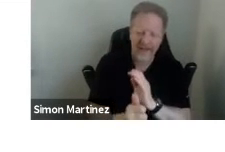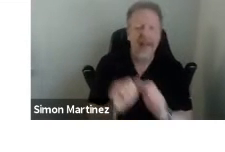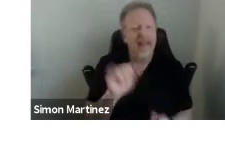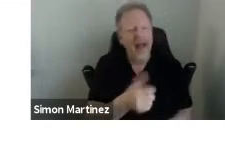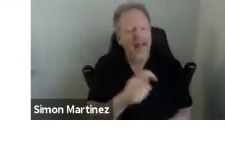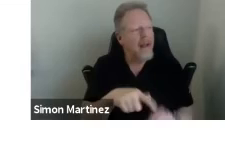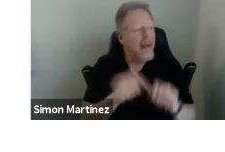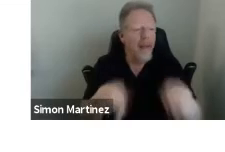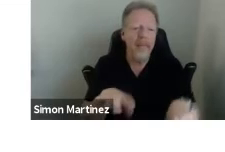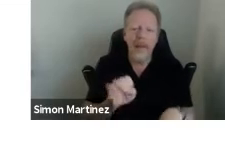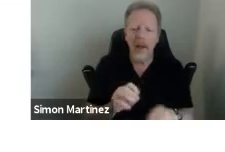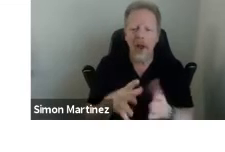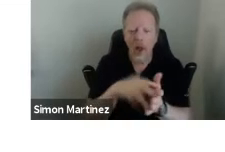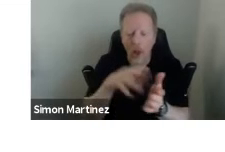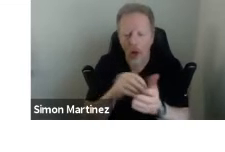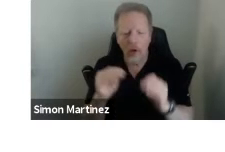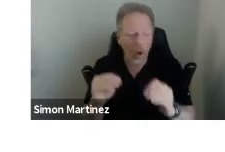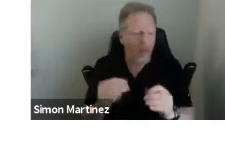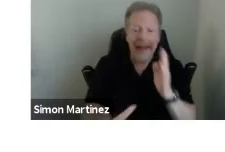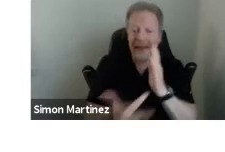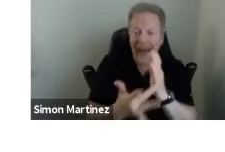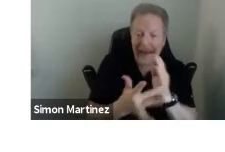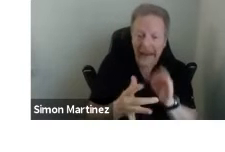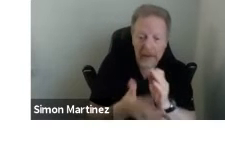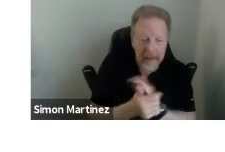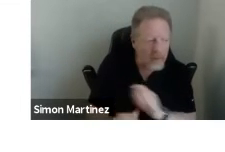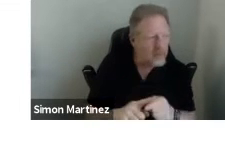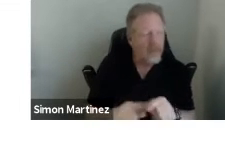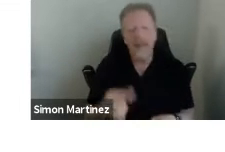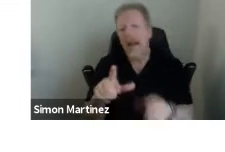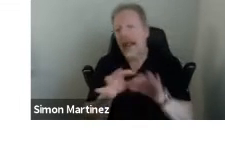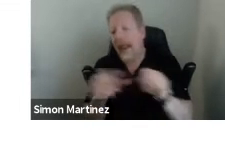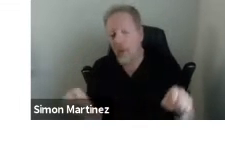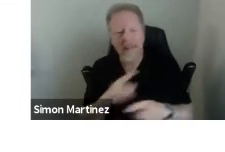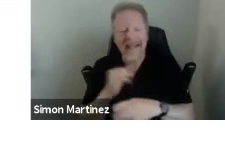that can be learned or taught. You know, those technical skills, languages, industry